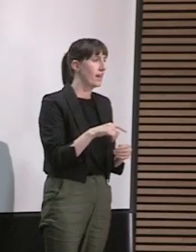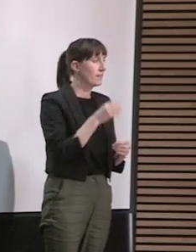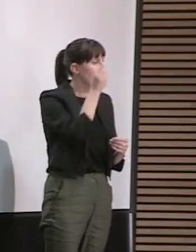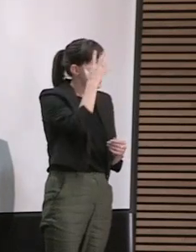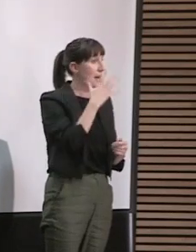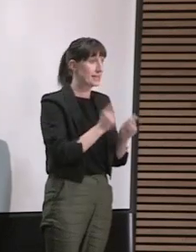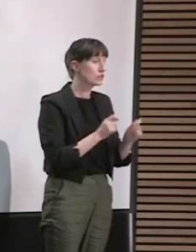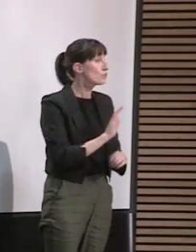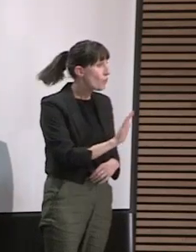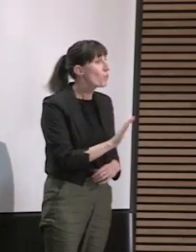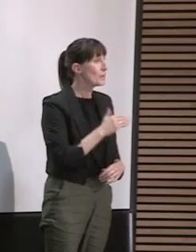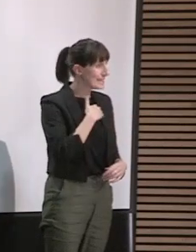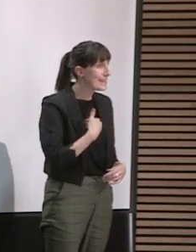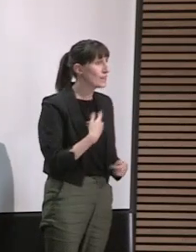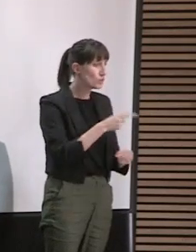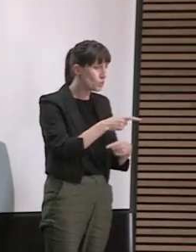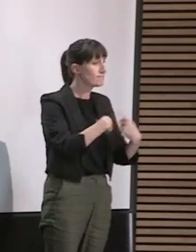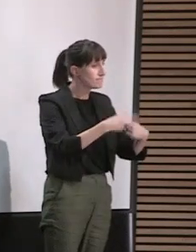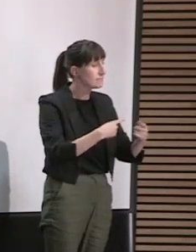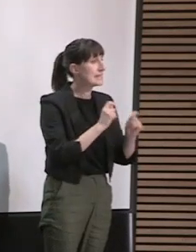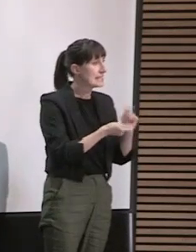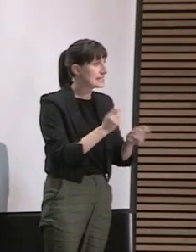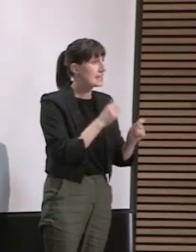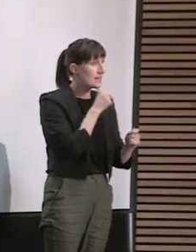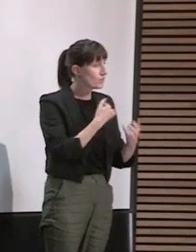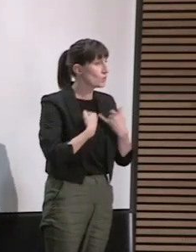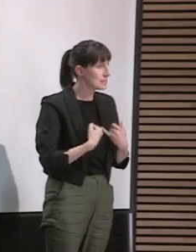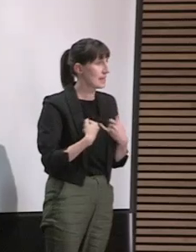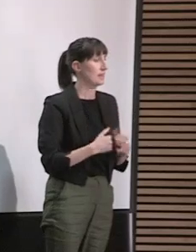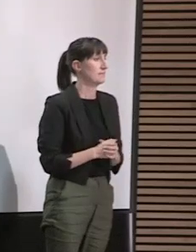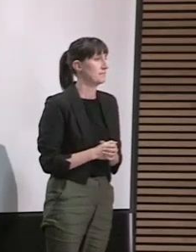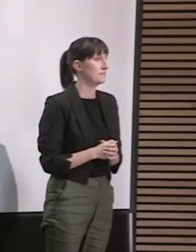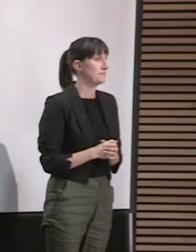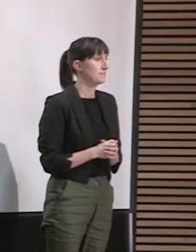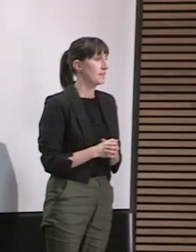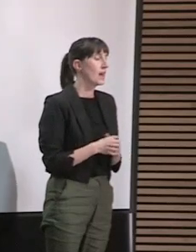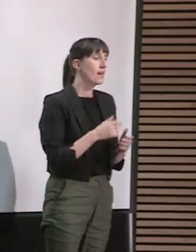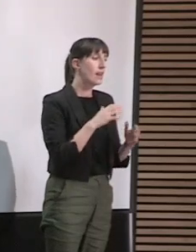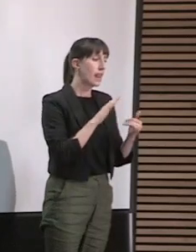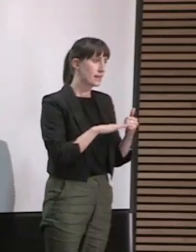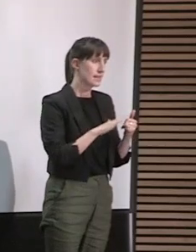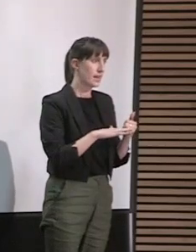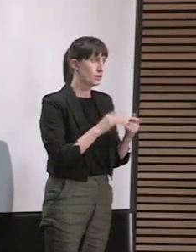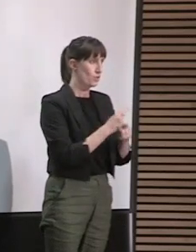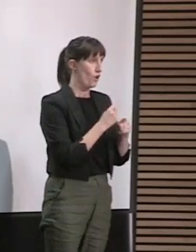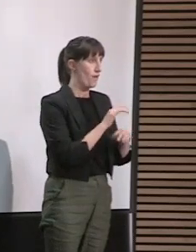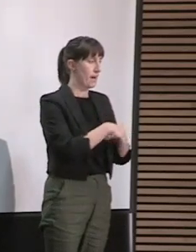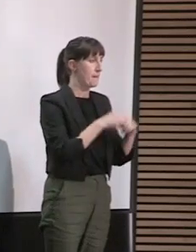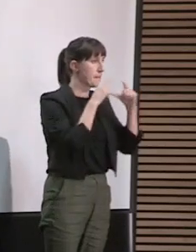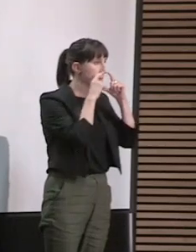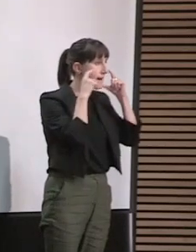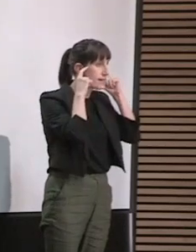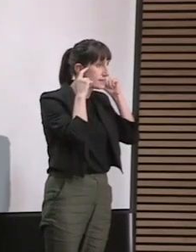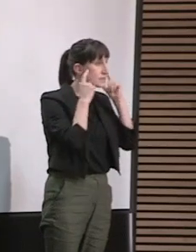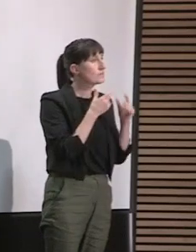we need the cooperation of all New Zealanders in that process. Finally, a quick update on the use of masks on public